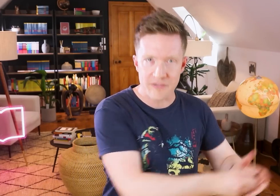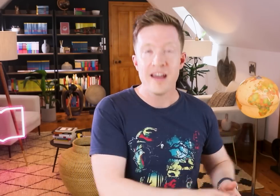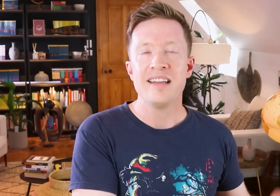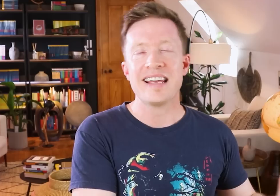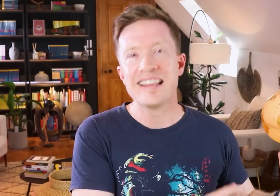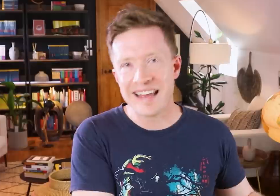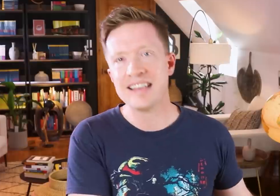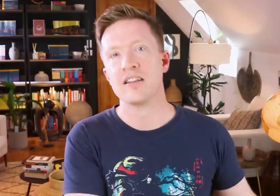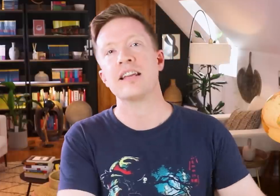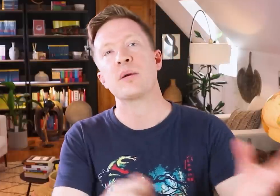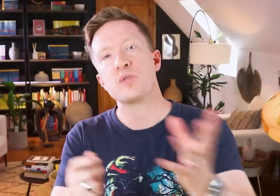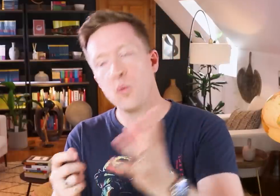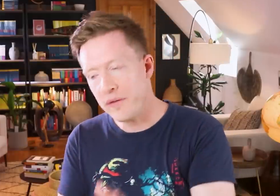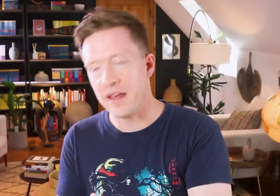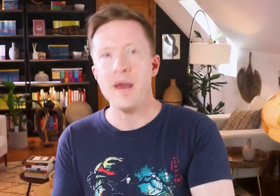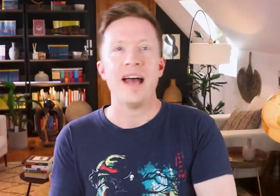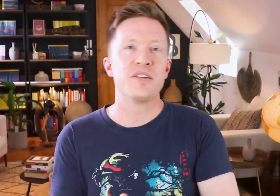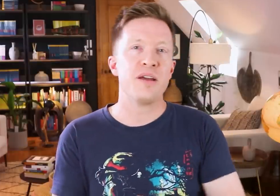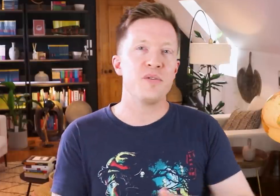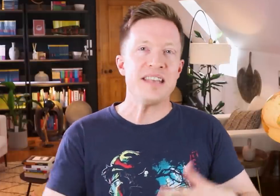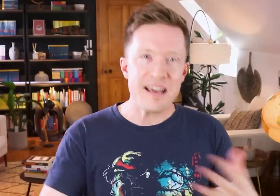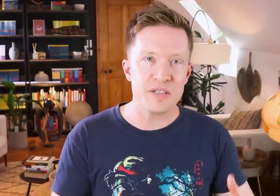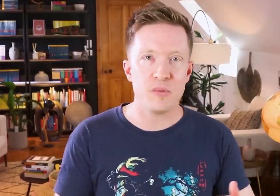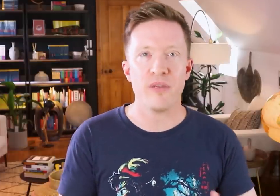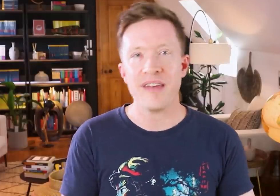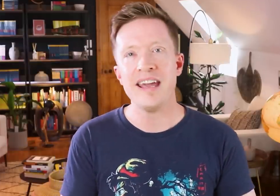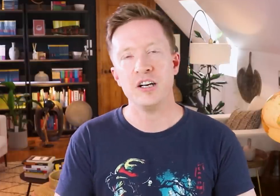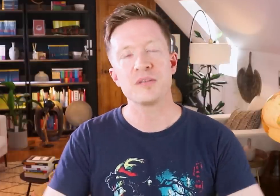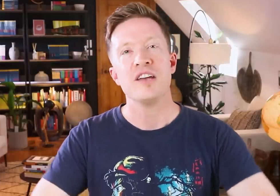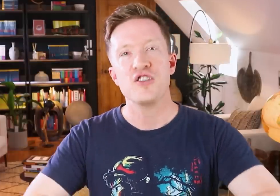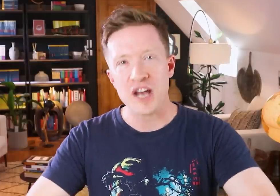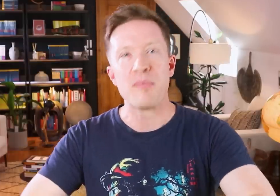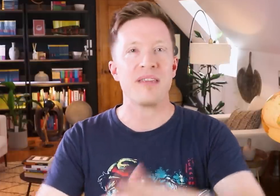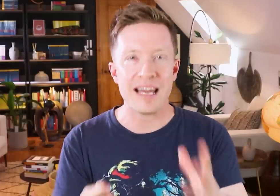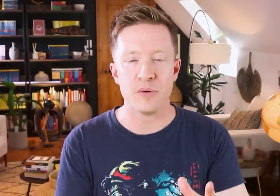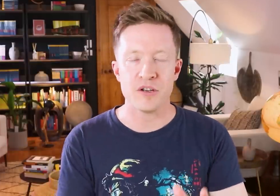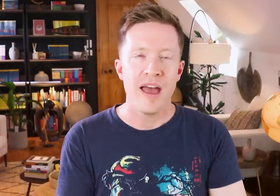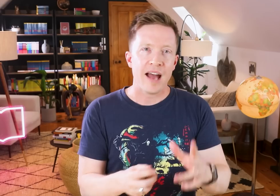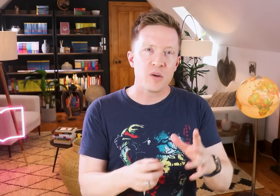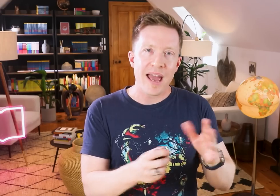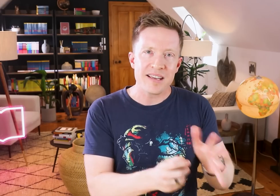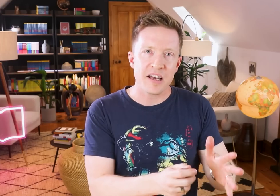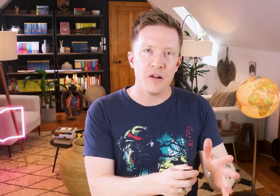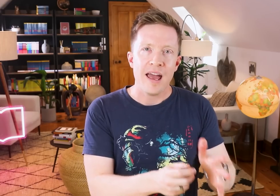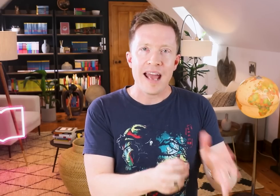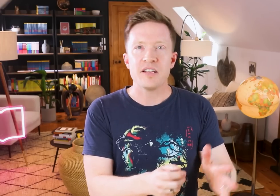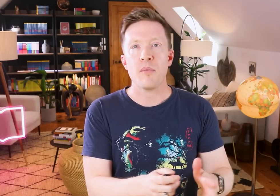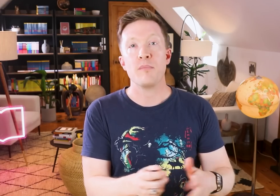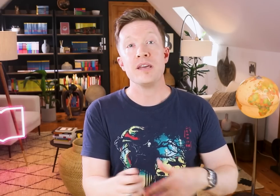deaf, taking their sign language with them. And so it was inevitable that they helped shape the language. And so ASL ended up being